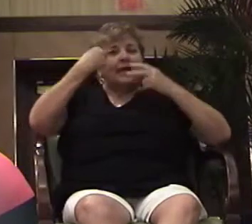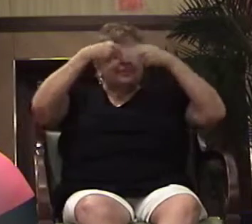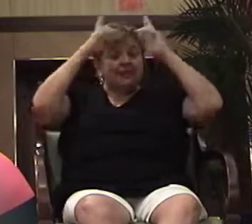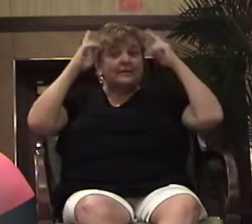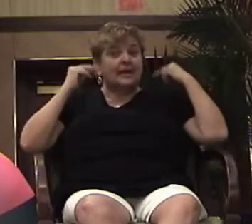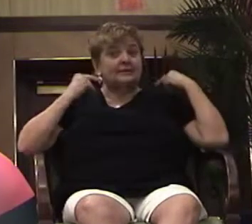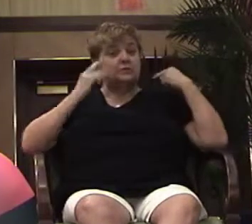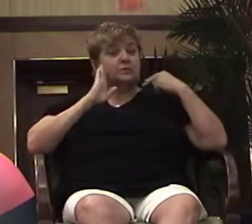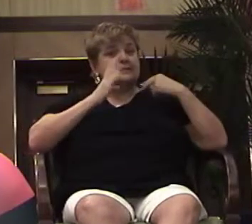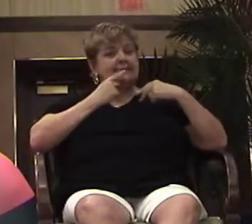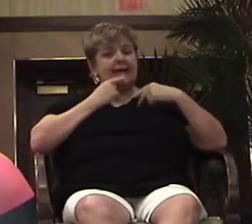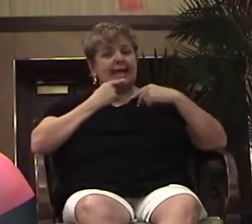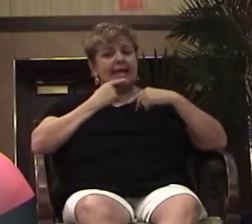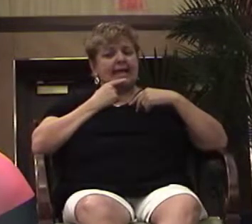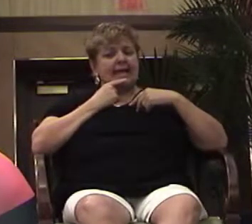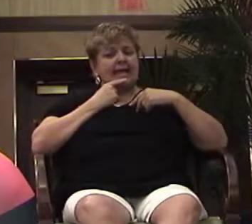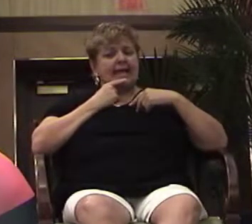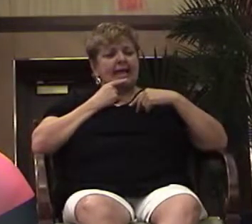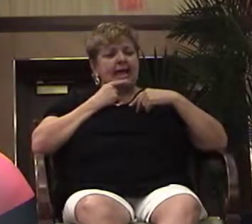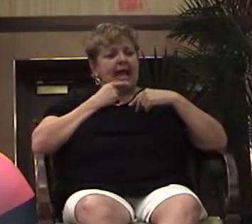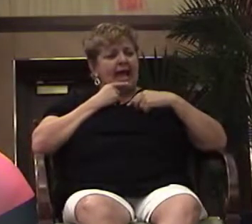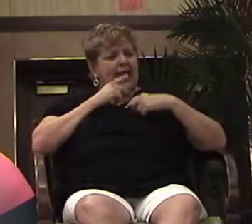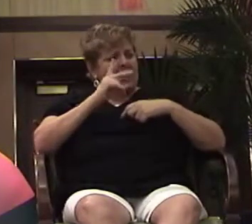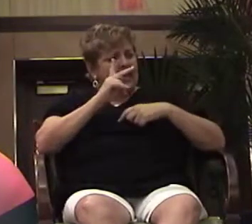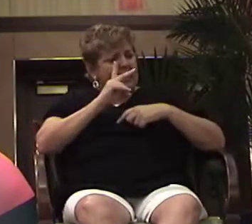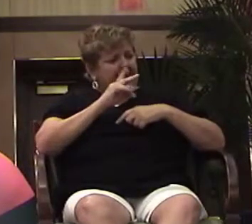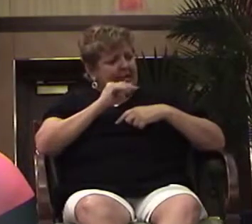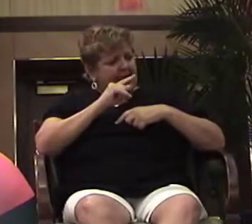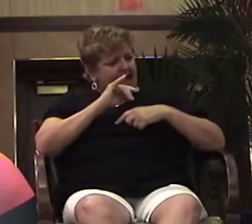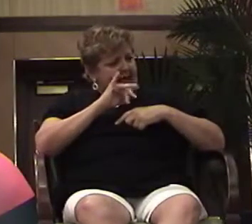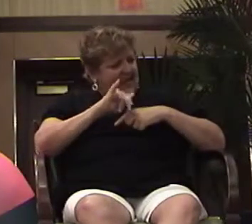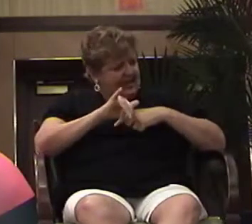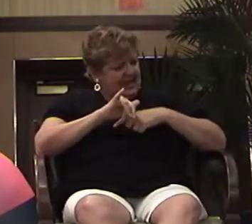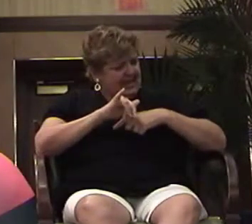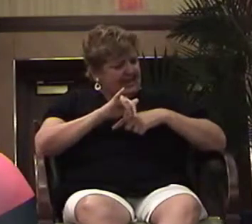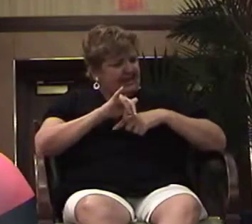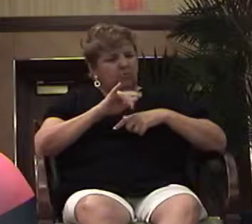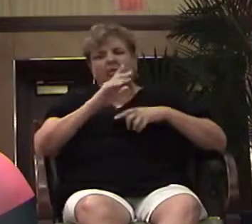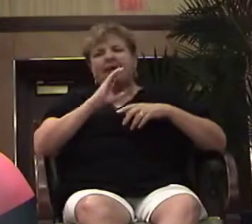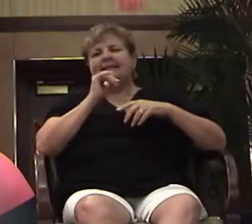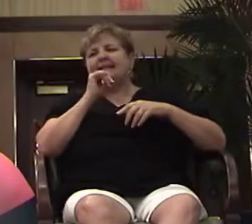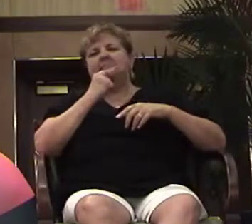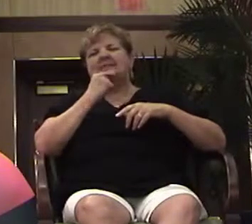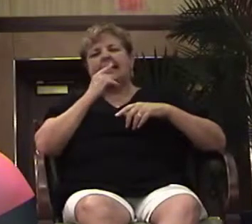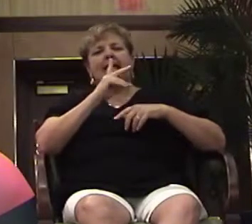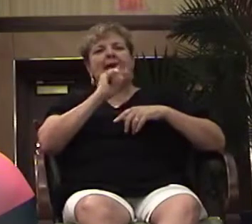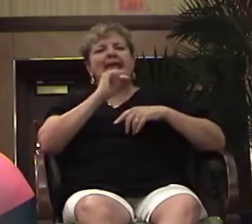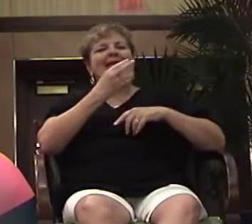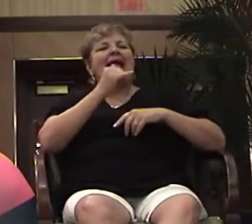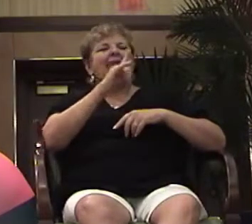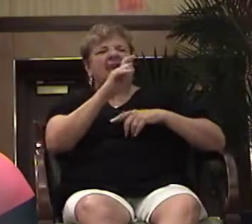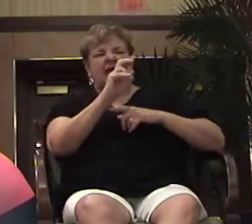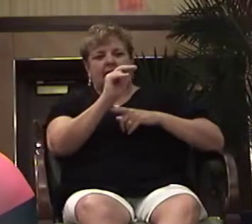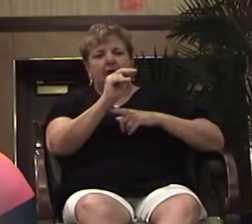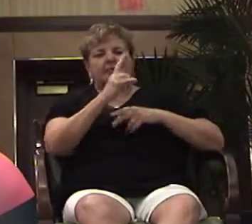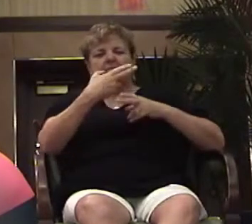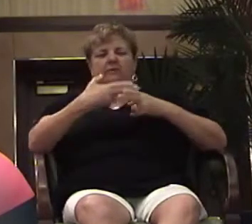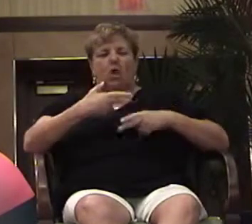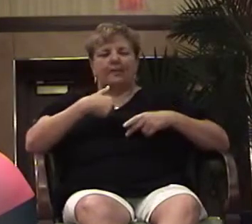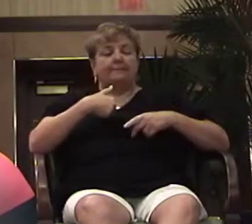me, Katie, don't you, Kathleen, they didn't call me Katie, Kathleen, don't you like